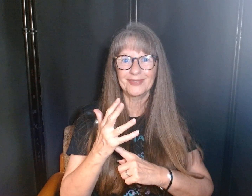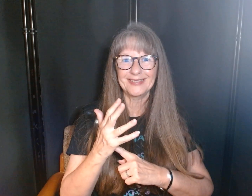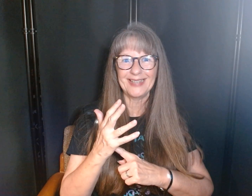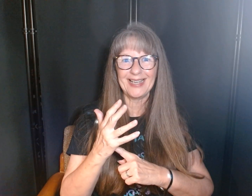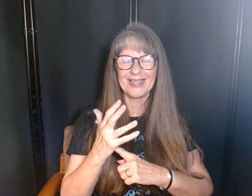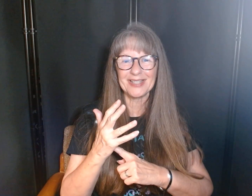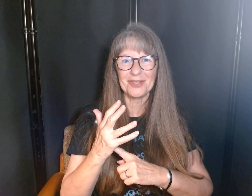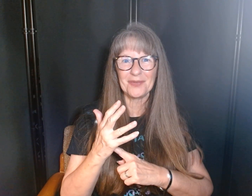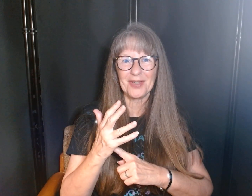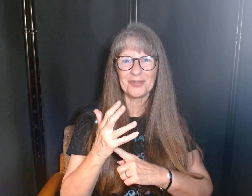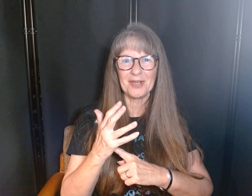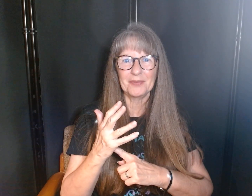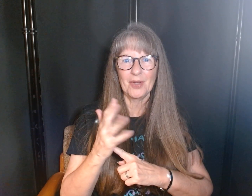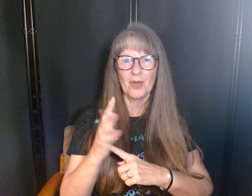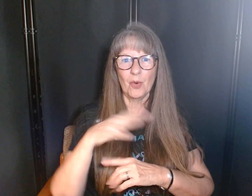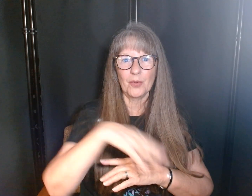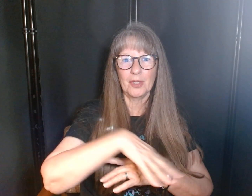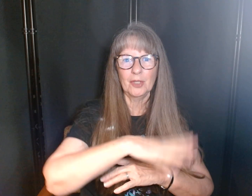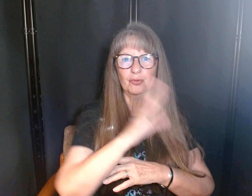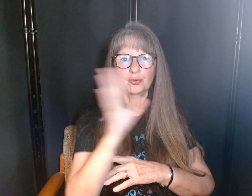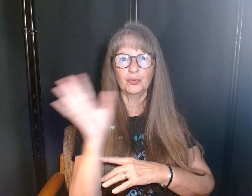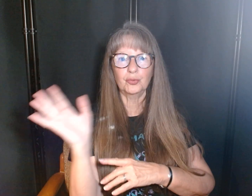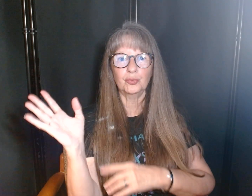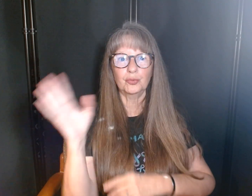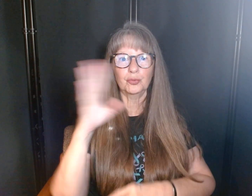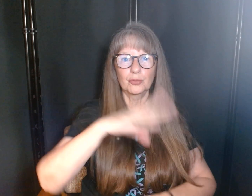I like the sound effects, right? Or the